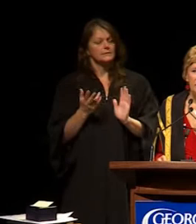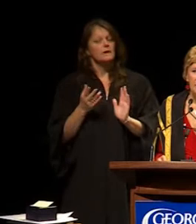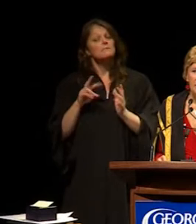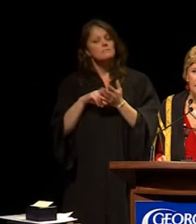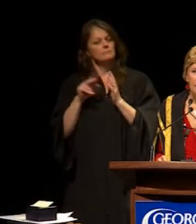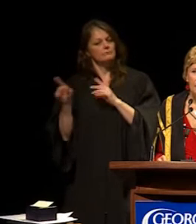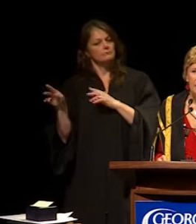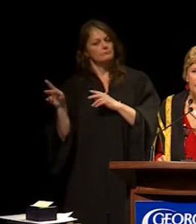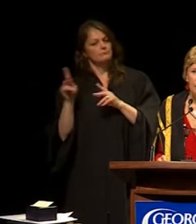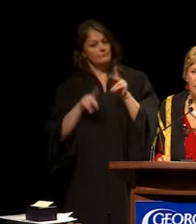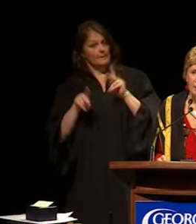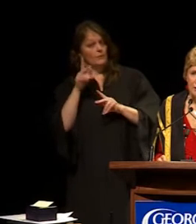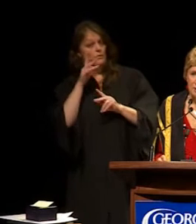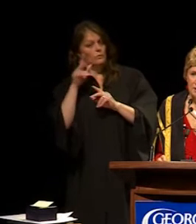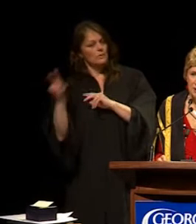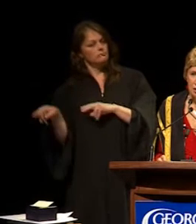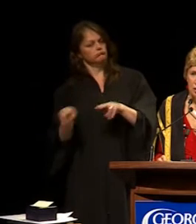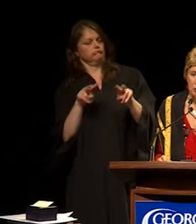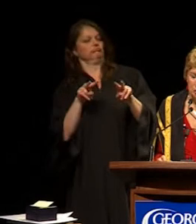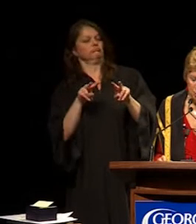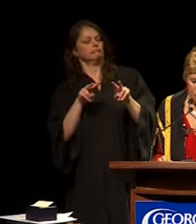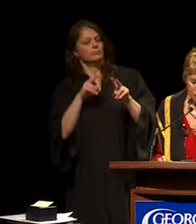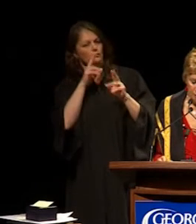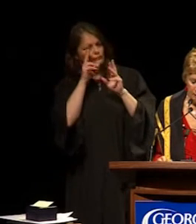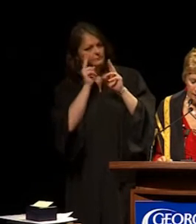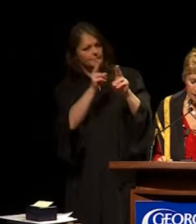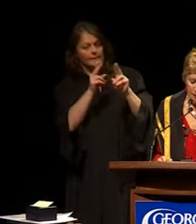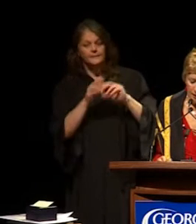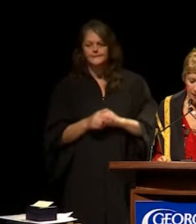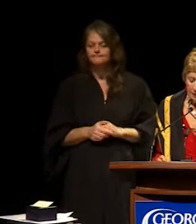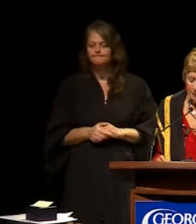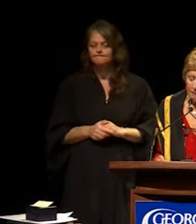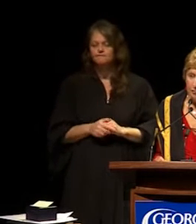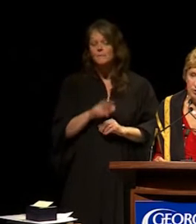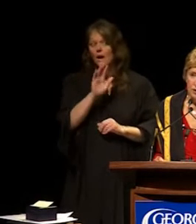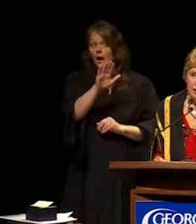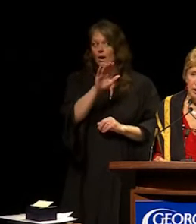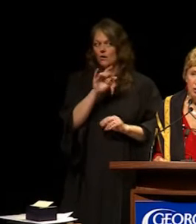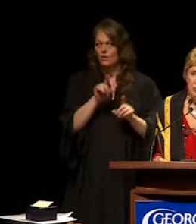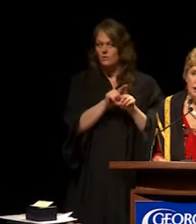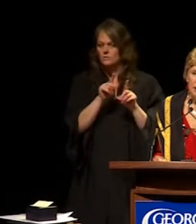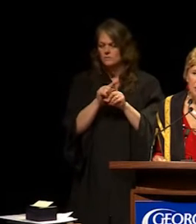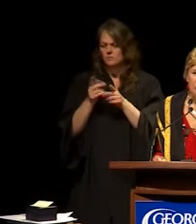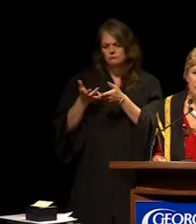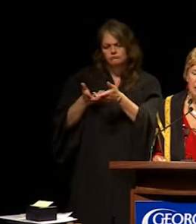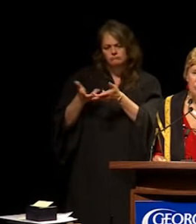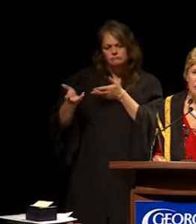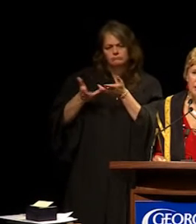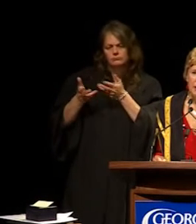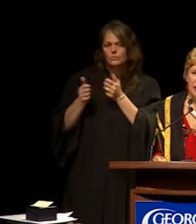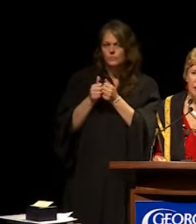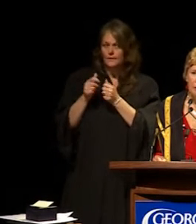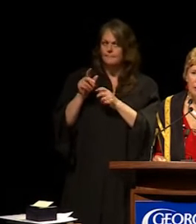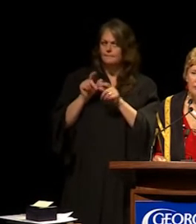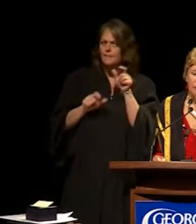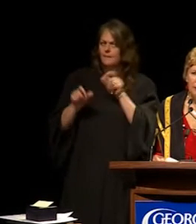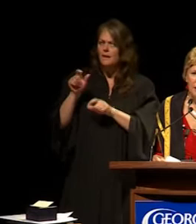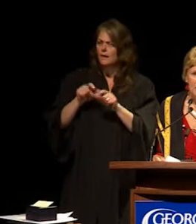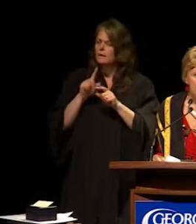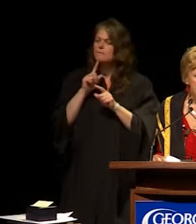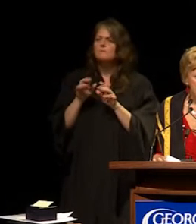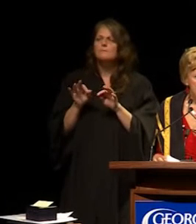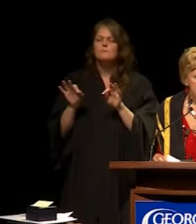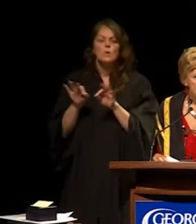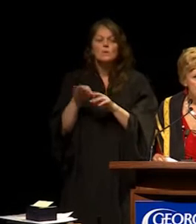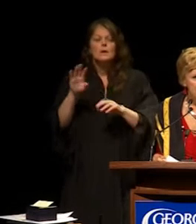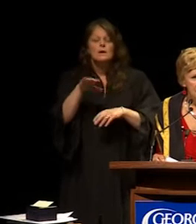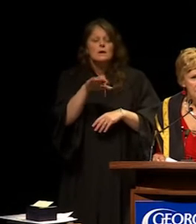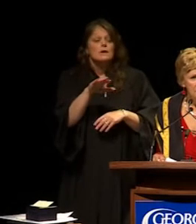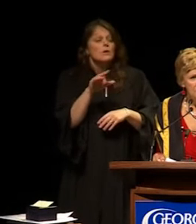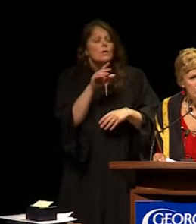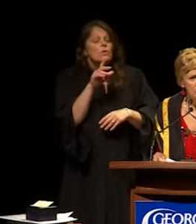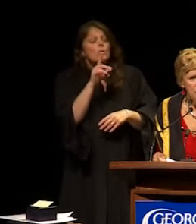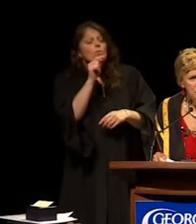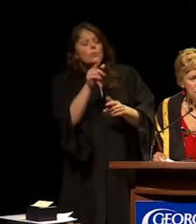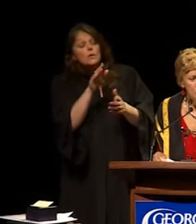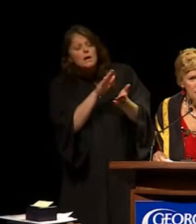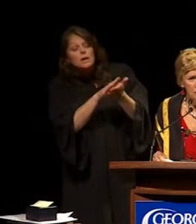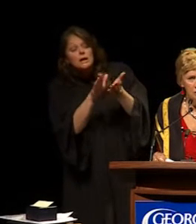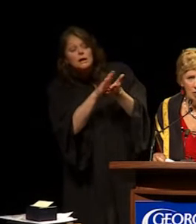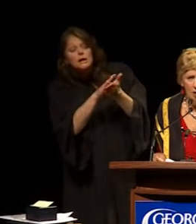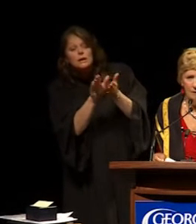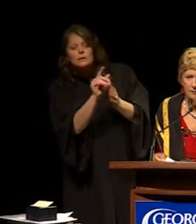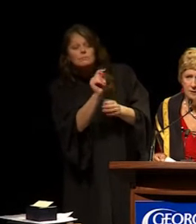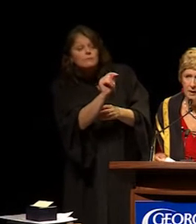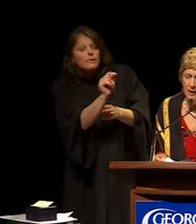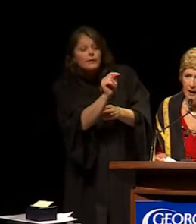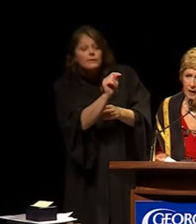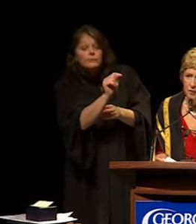with people is essential, too. Firstly, you need to remember the name of the maintenance person who cleans the washroom